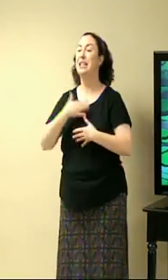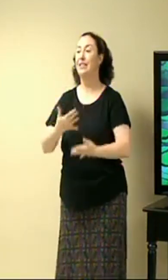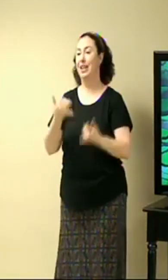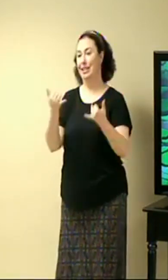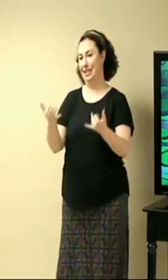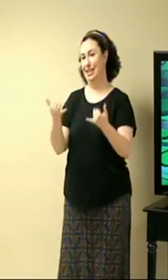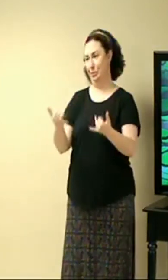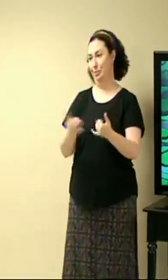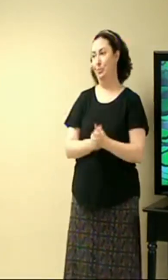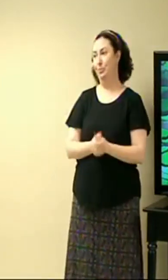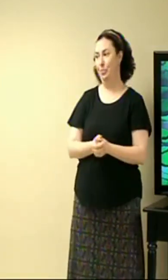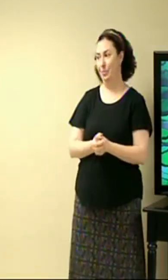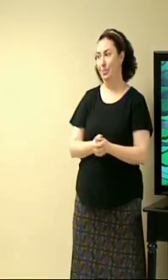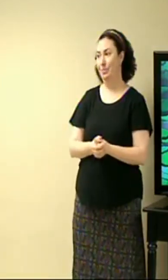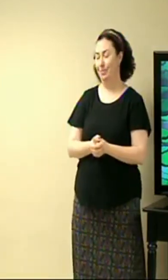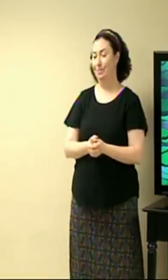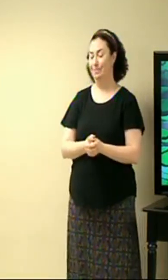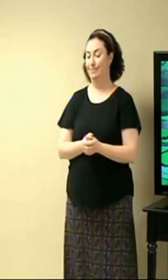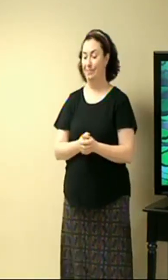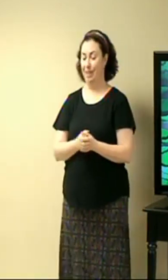week?